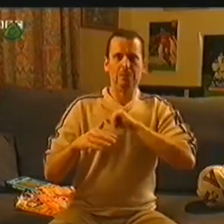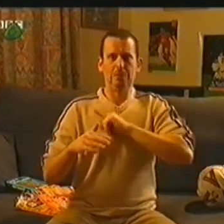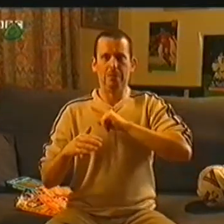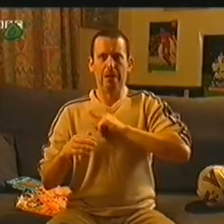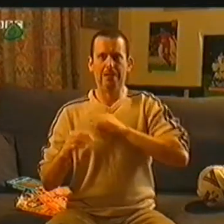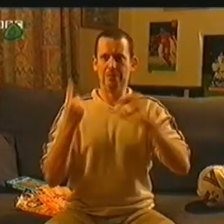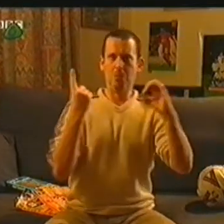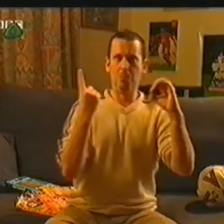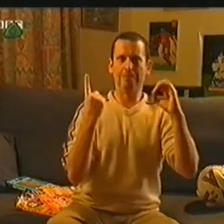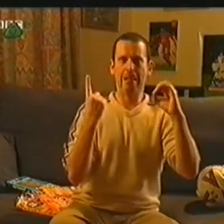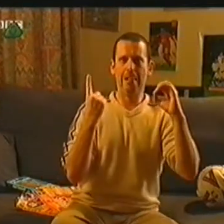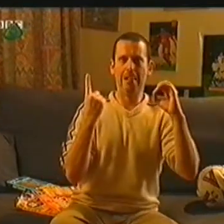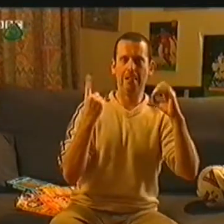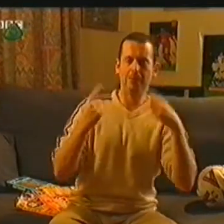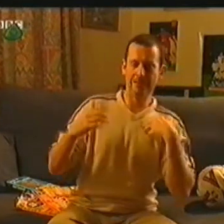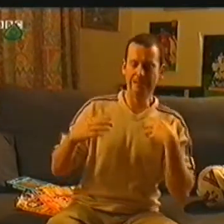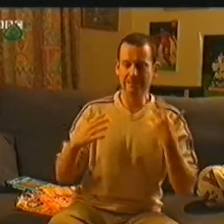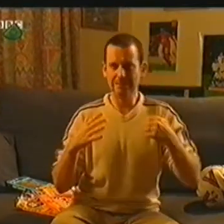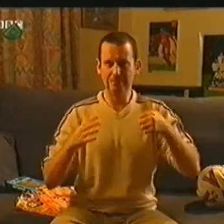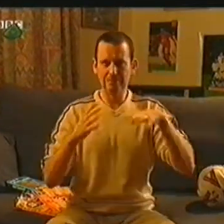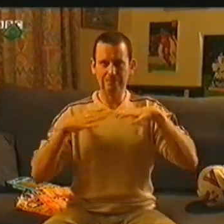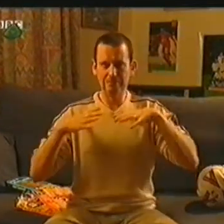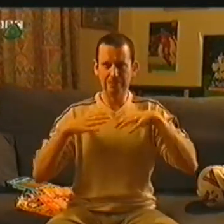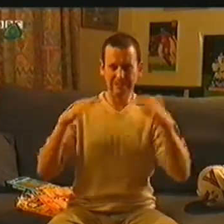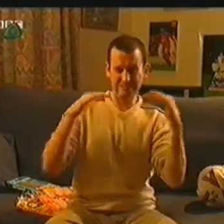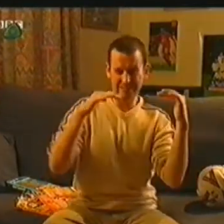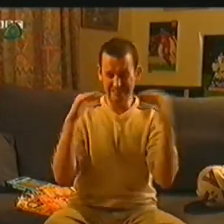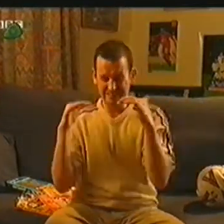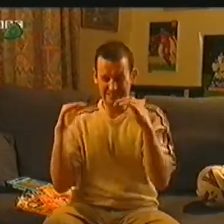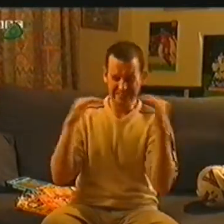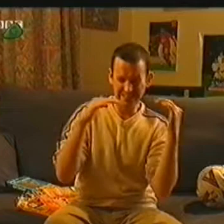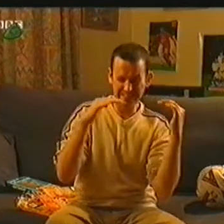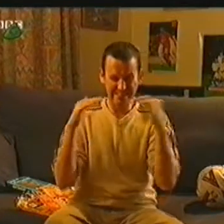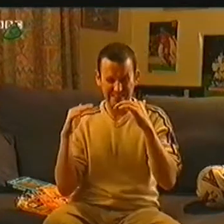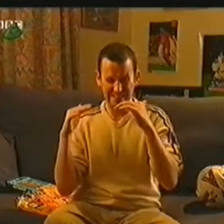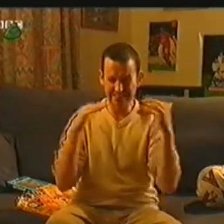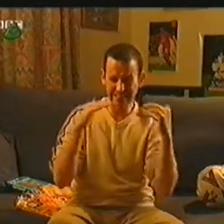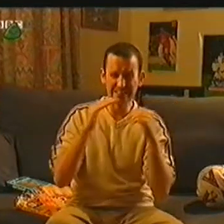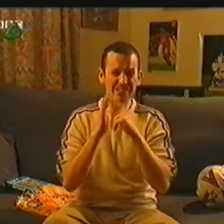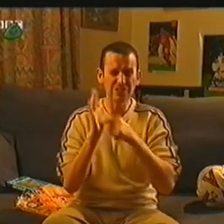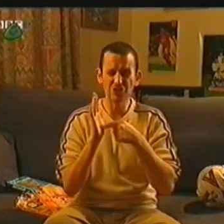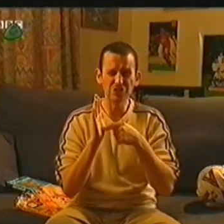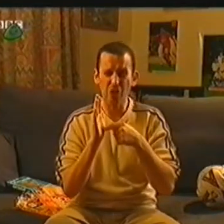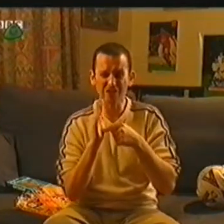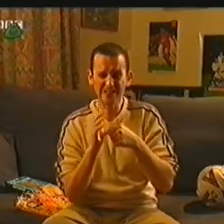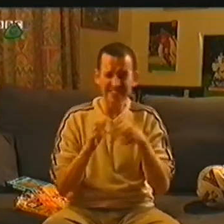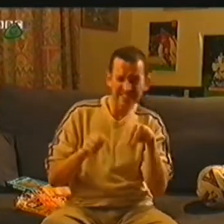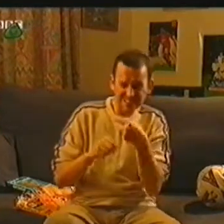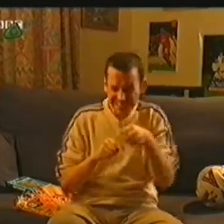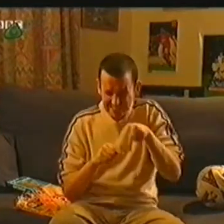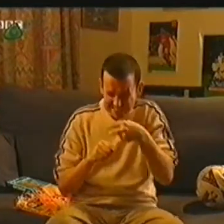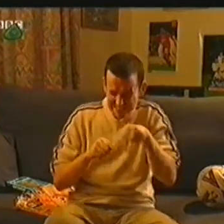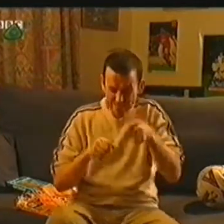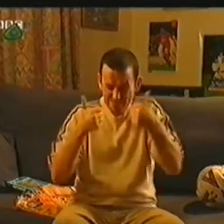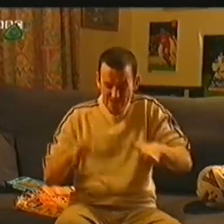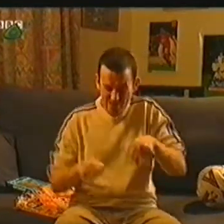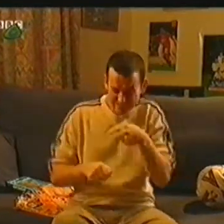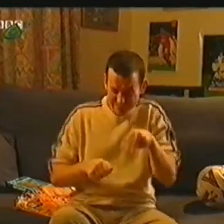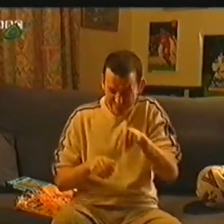attack. Twice, Rob broke through their ranks, only to have the ball taken back by a strong advance from St. Luke's. Now it